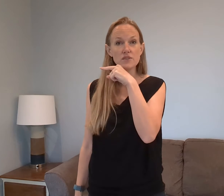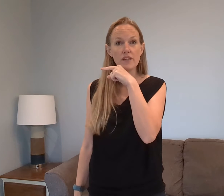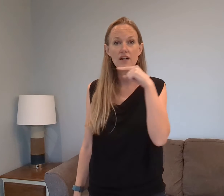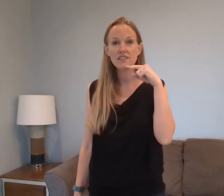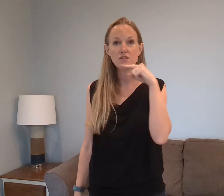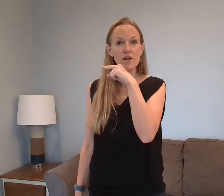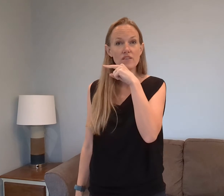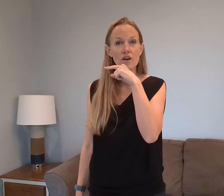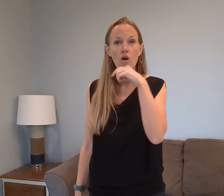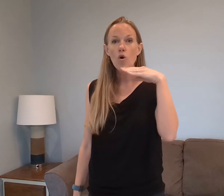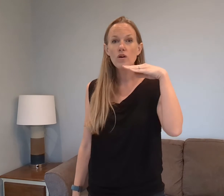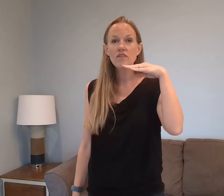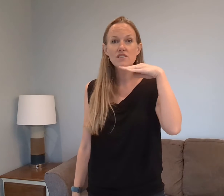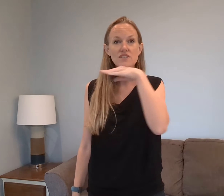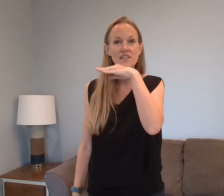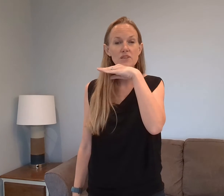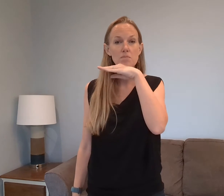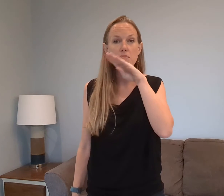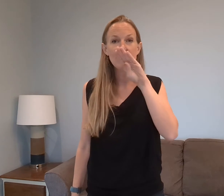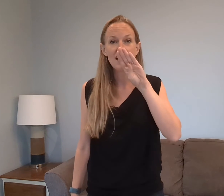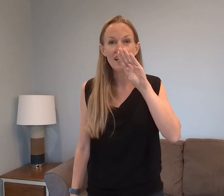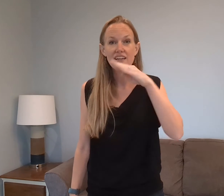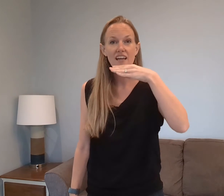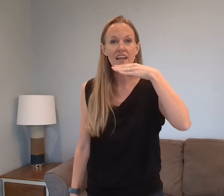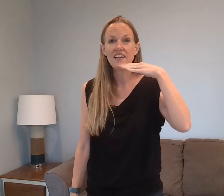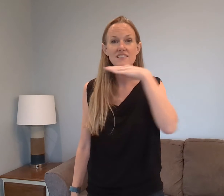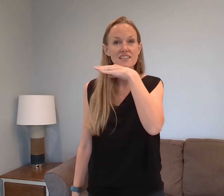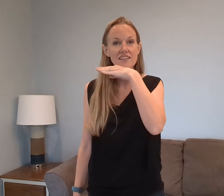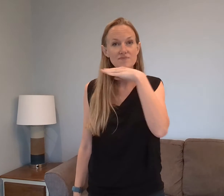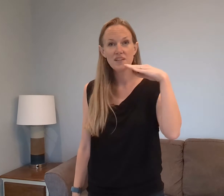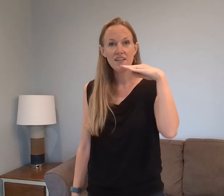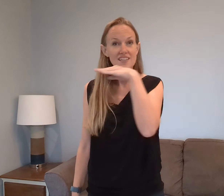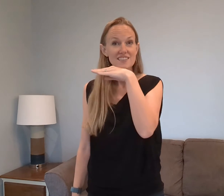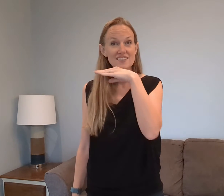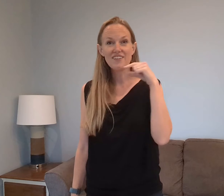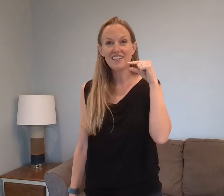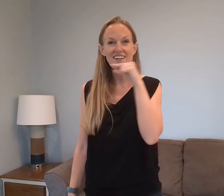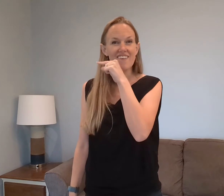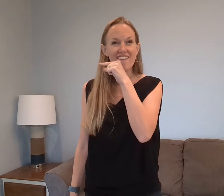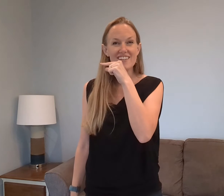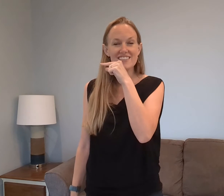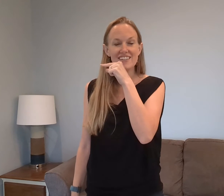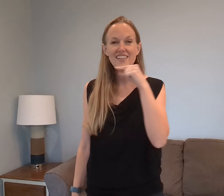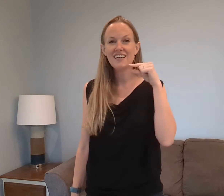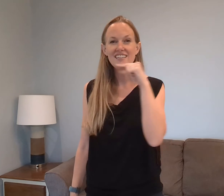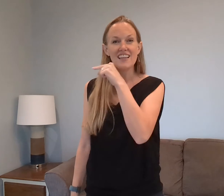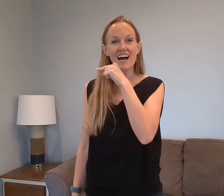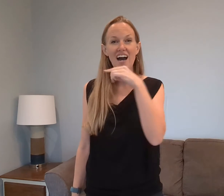way across your mouth. Or I've also seen it with the B hand. Okay, so either or is good.